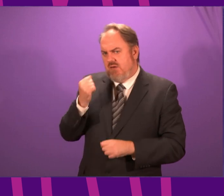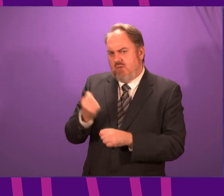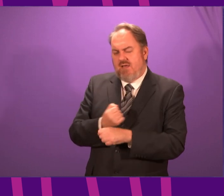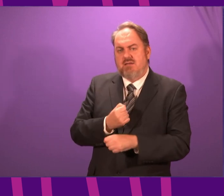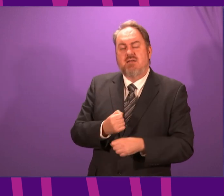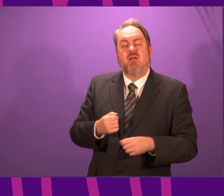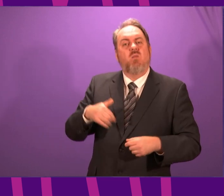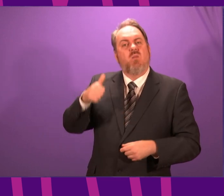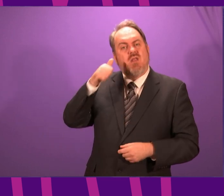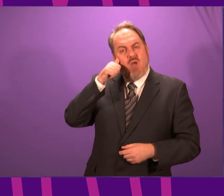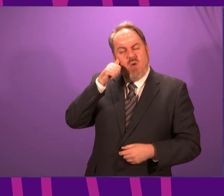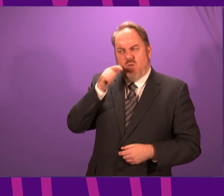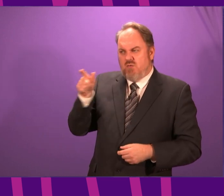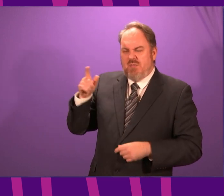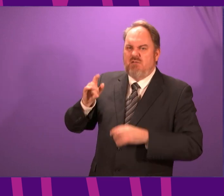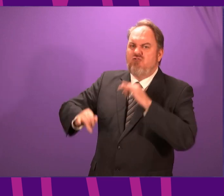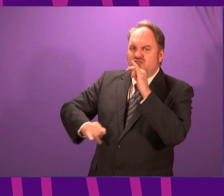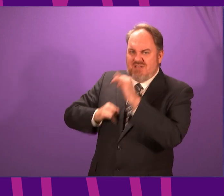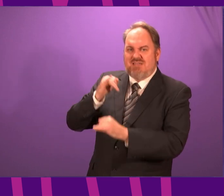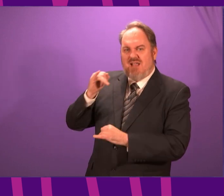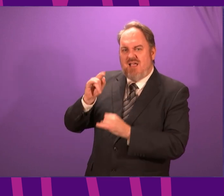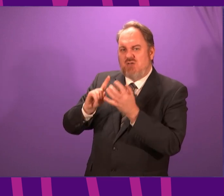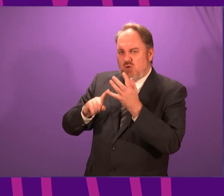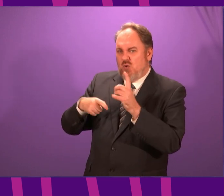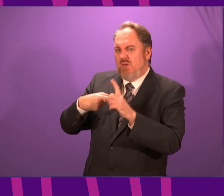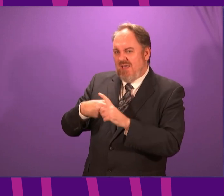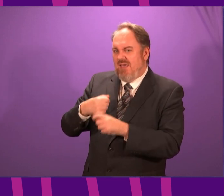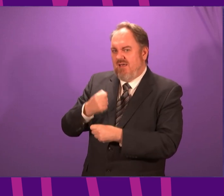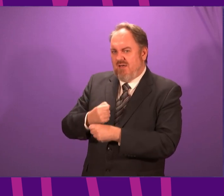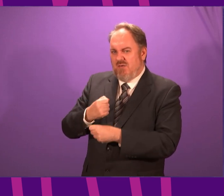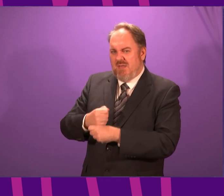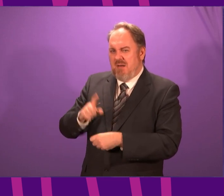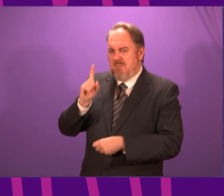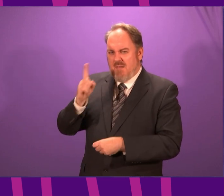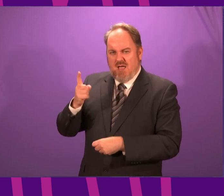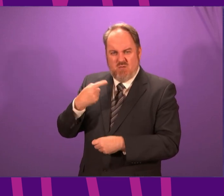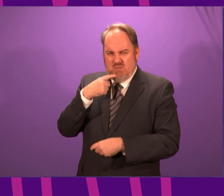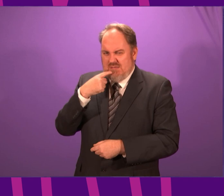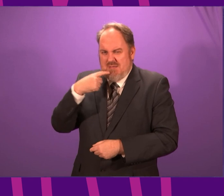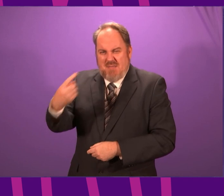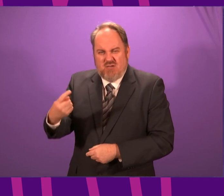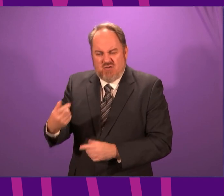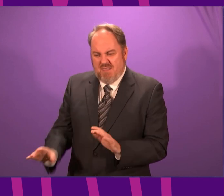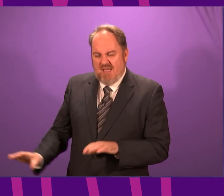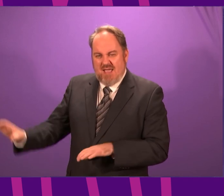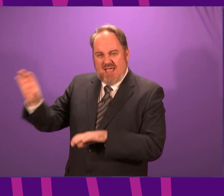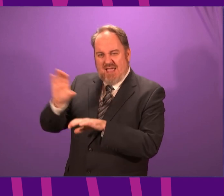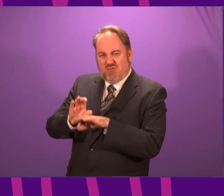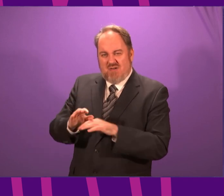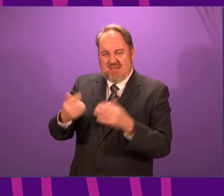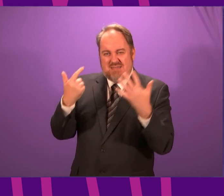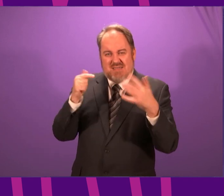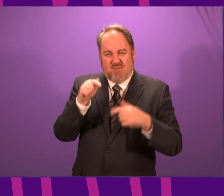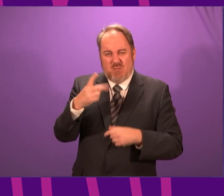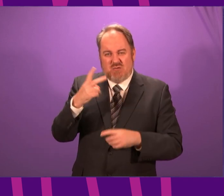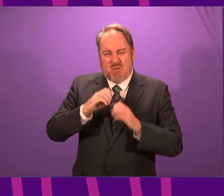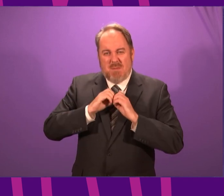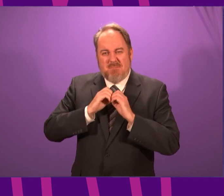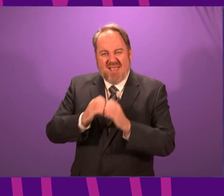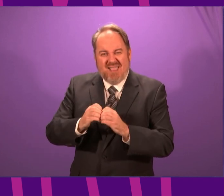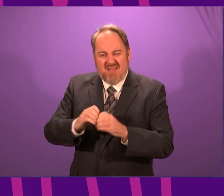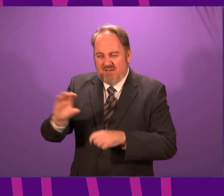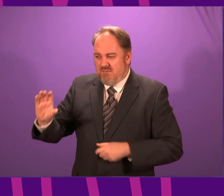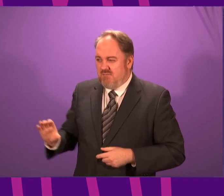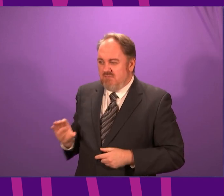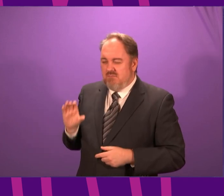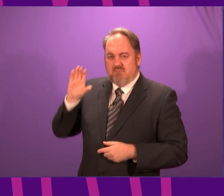UK government, making no recognition of the £7.2 billion of additional funding for Scotland during the pandemic, including £700 million worth of support announced at the